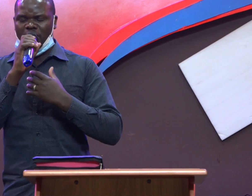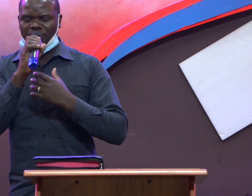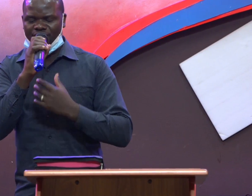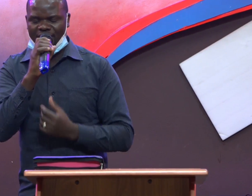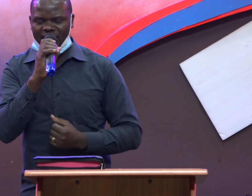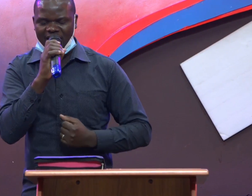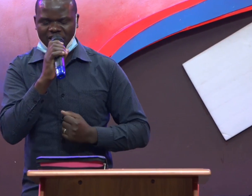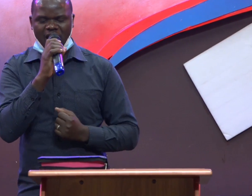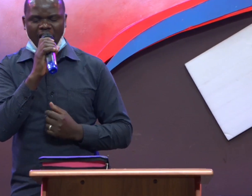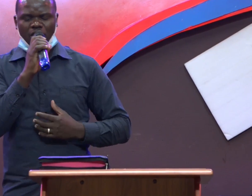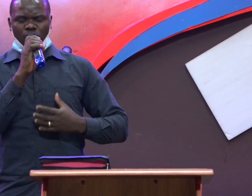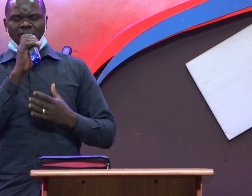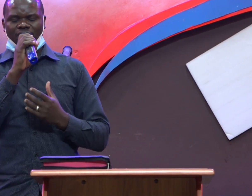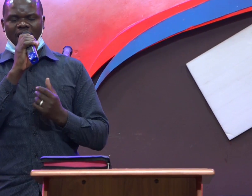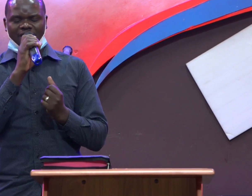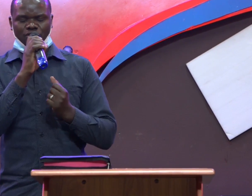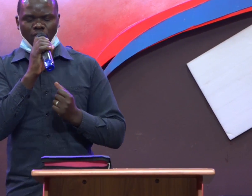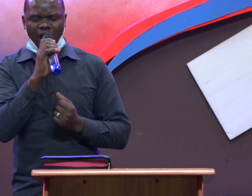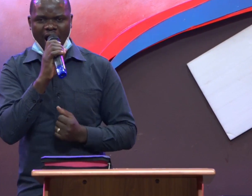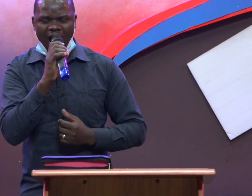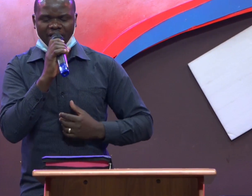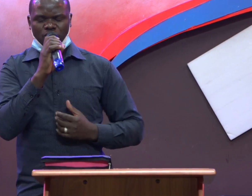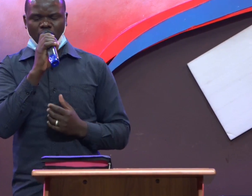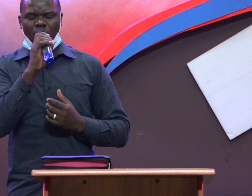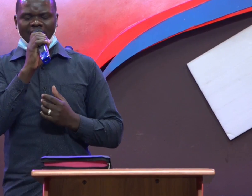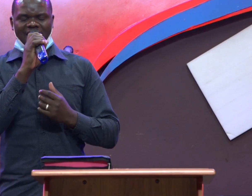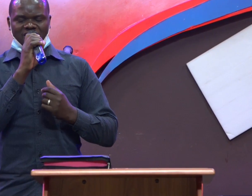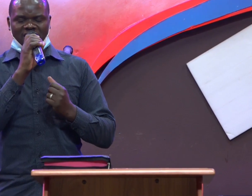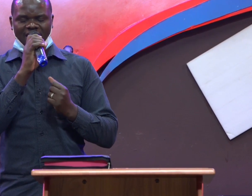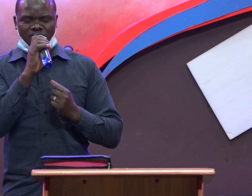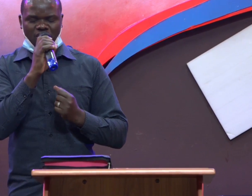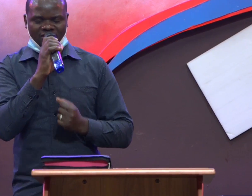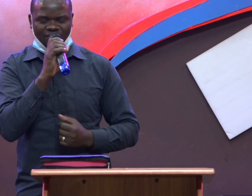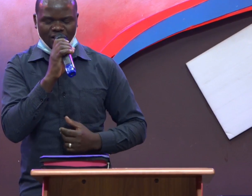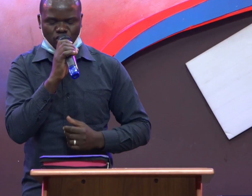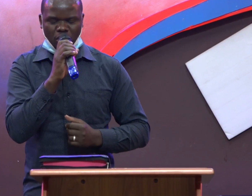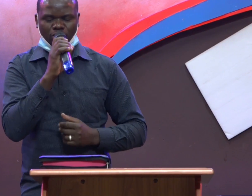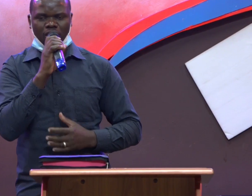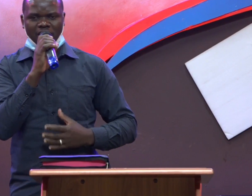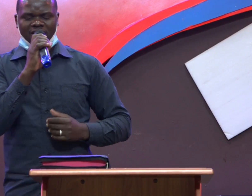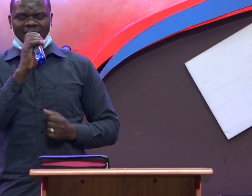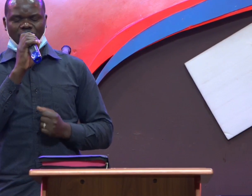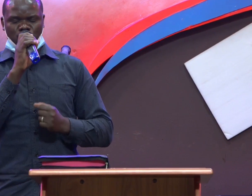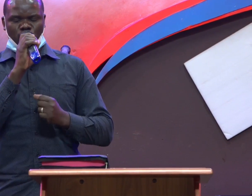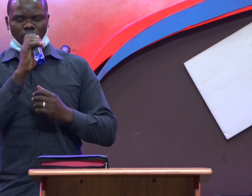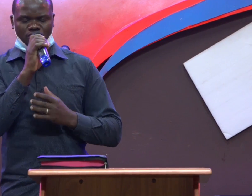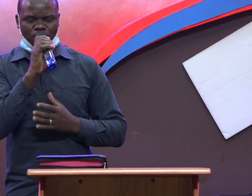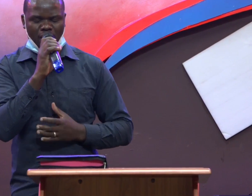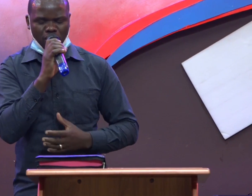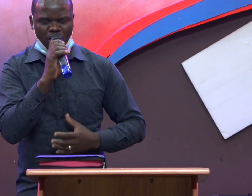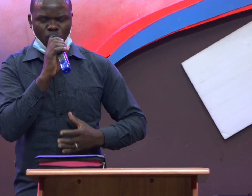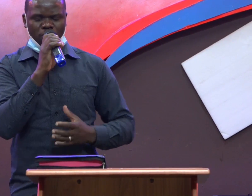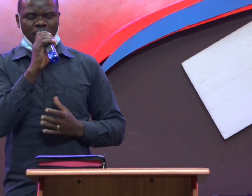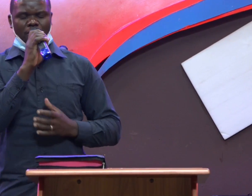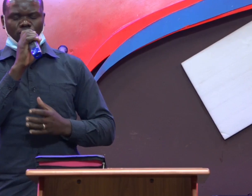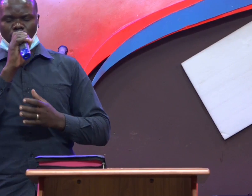heavenly Queen of heaven and earth. We have heard your word. Your word has encouraged us, heavenly King of glory, that a stronger